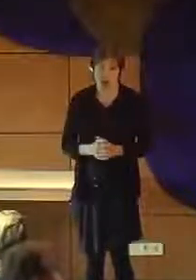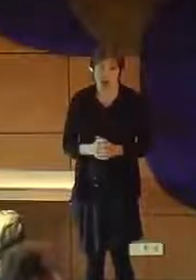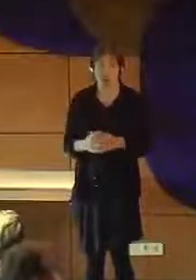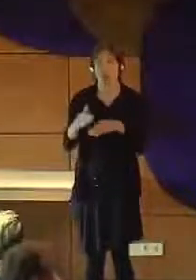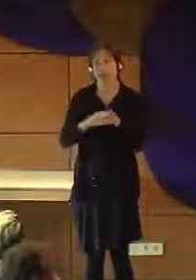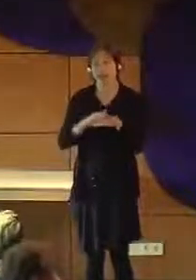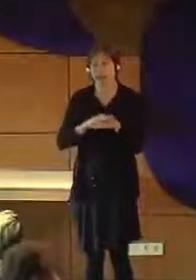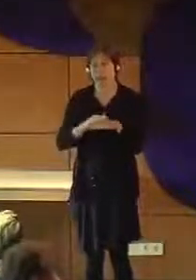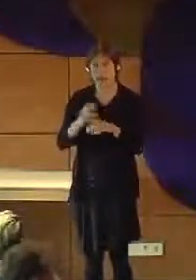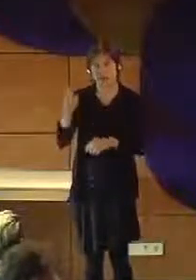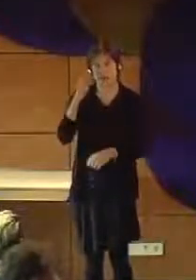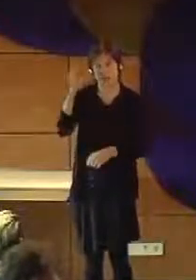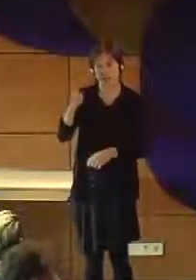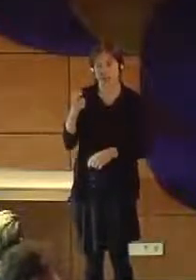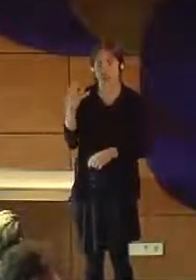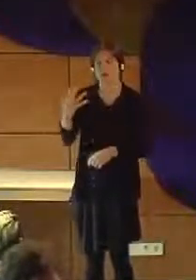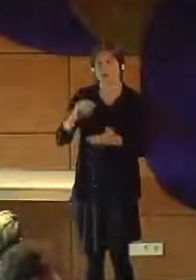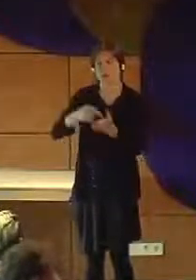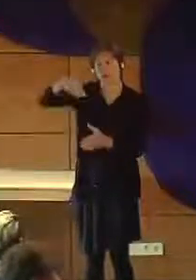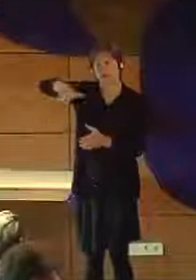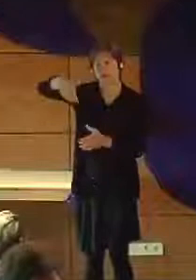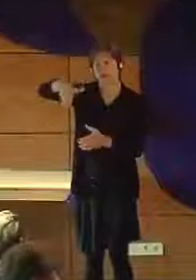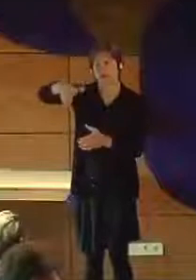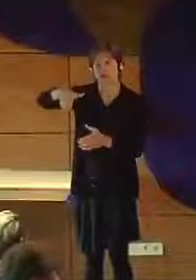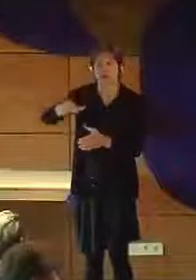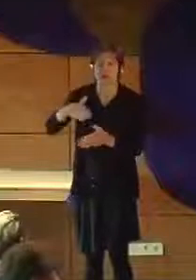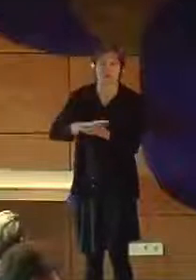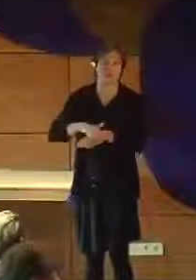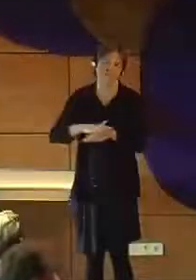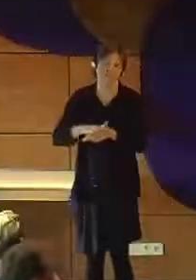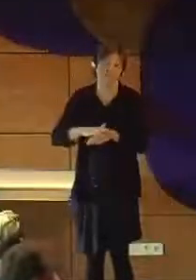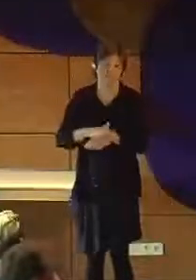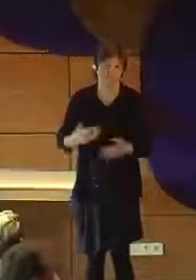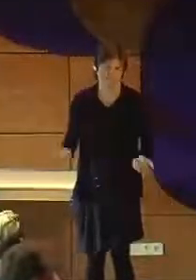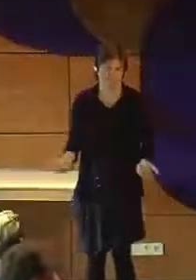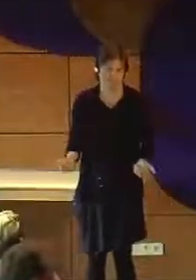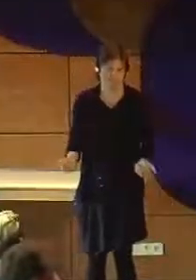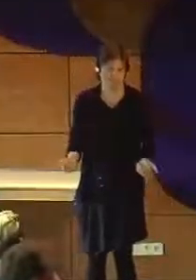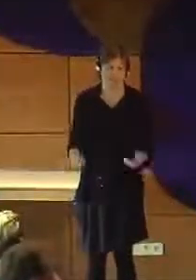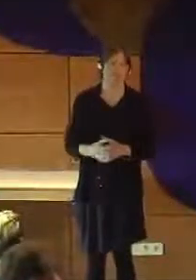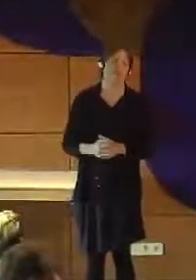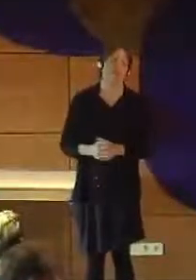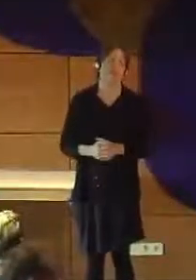pumps. So I work on I'm a very simple person. I work on the basis 2 pumps equals 1